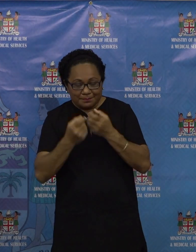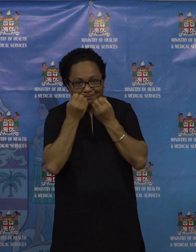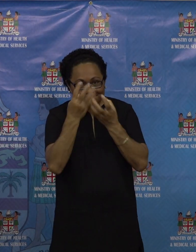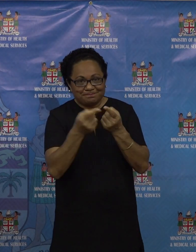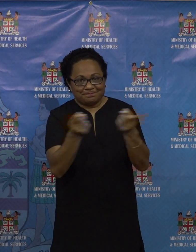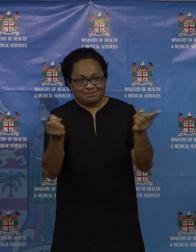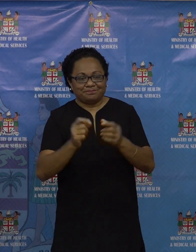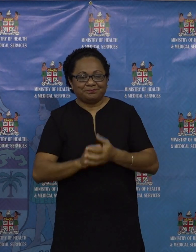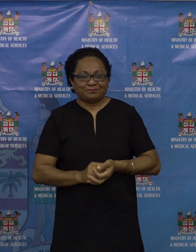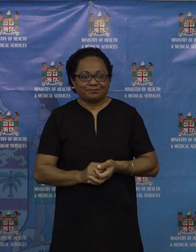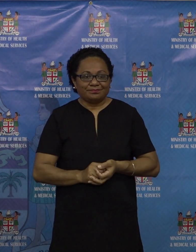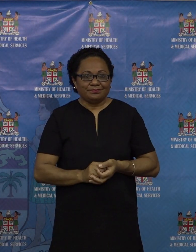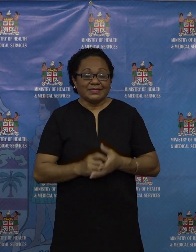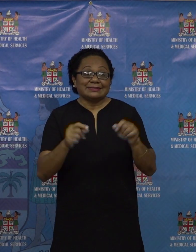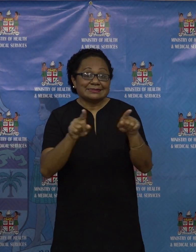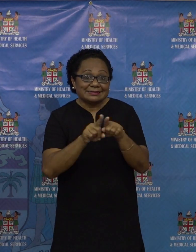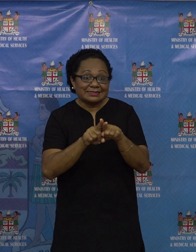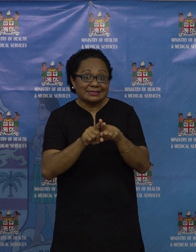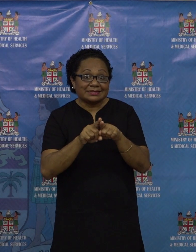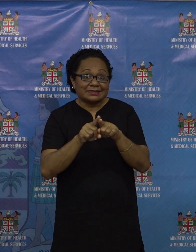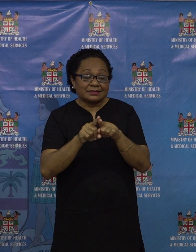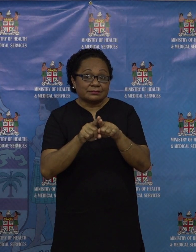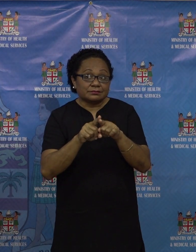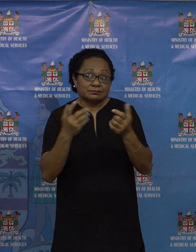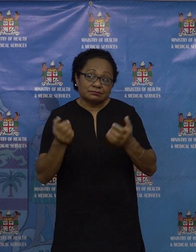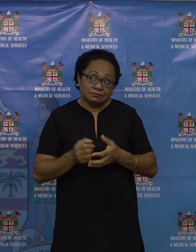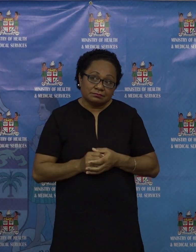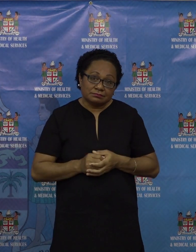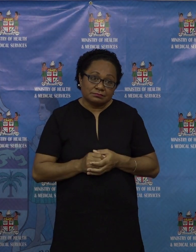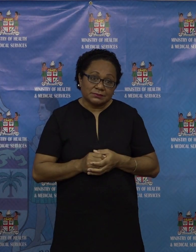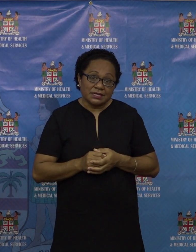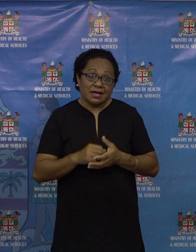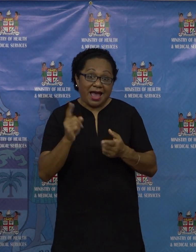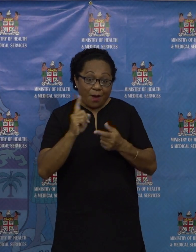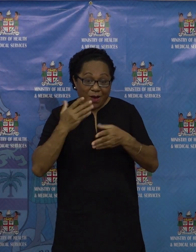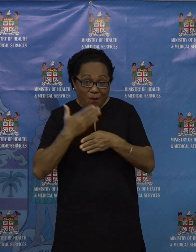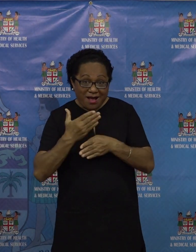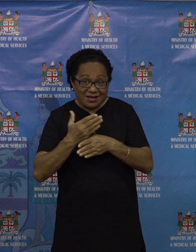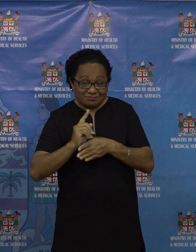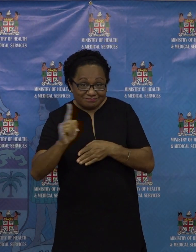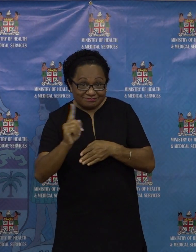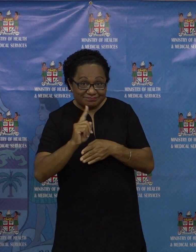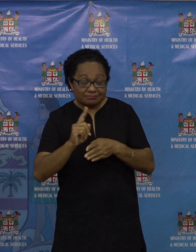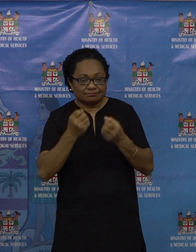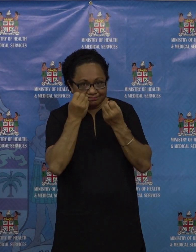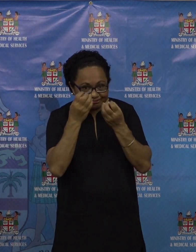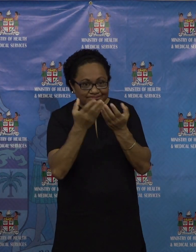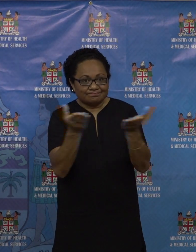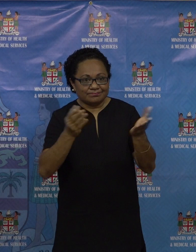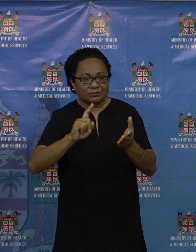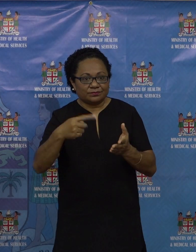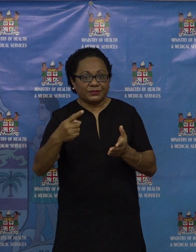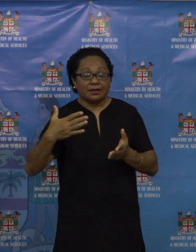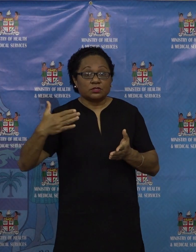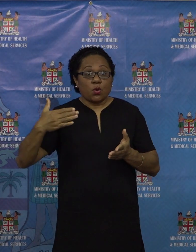also the progress of our collective response effort. Our main health